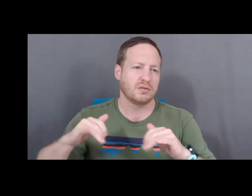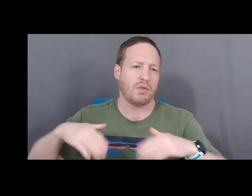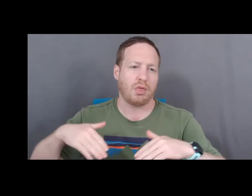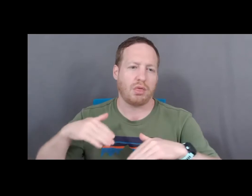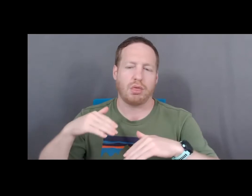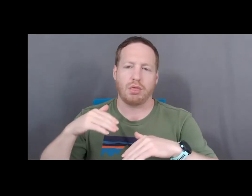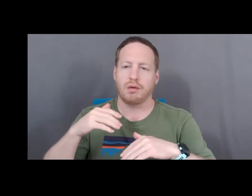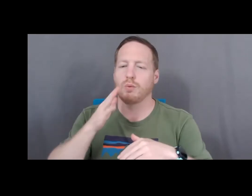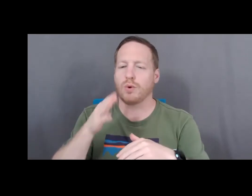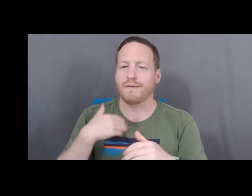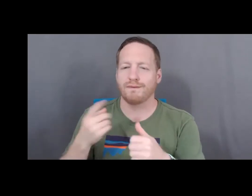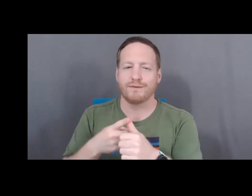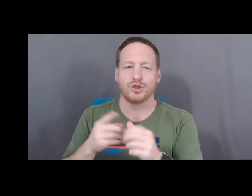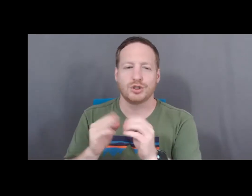Technical access.